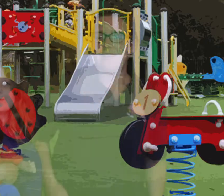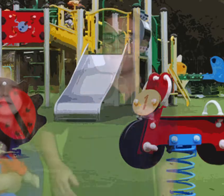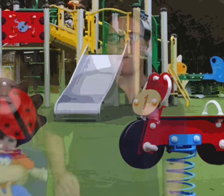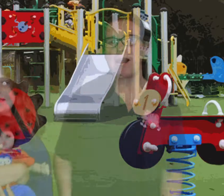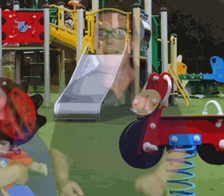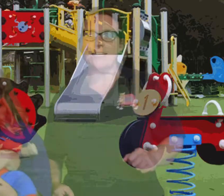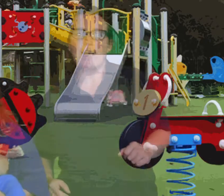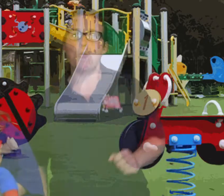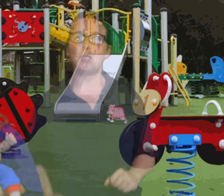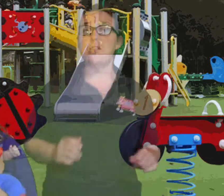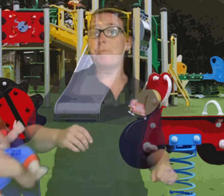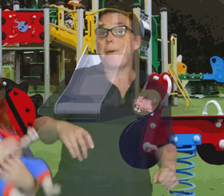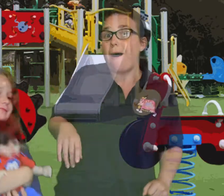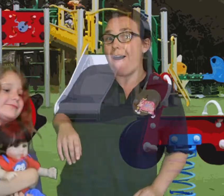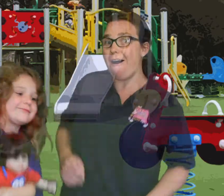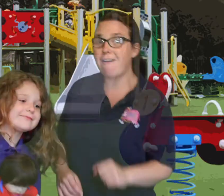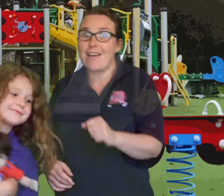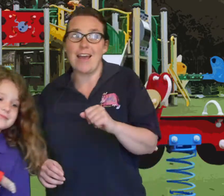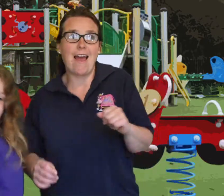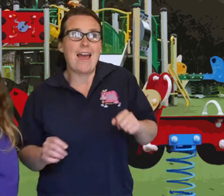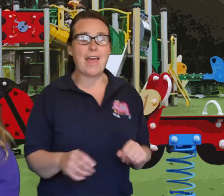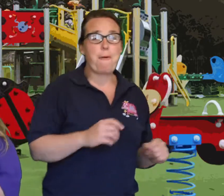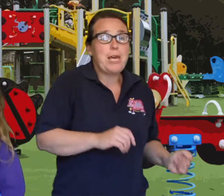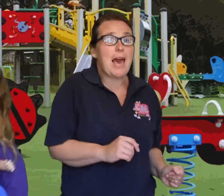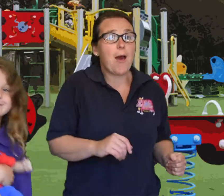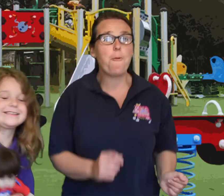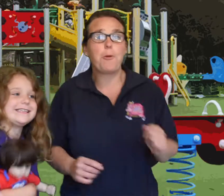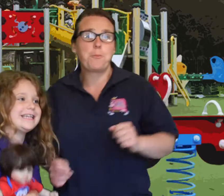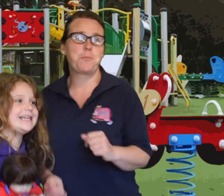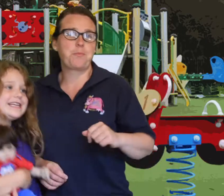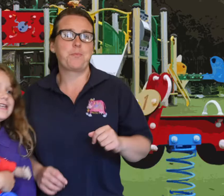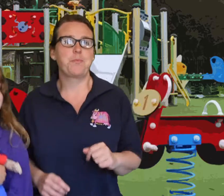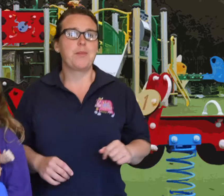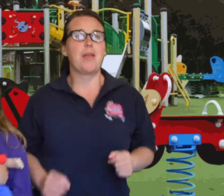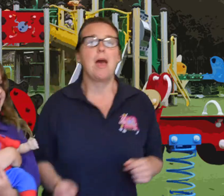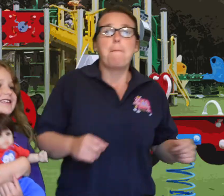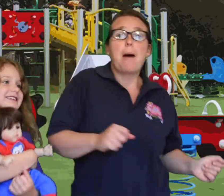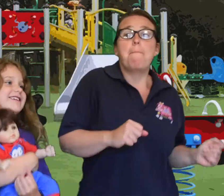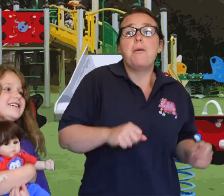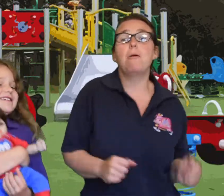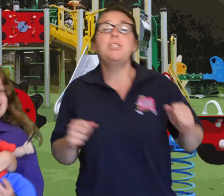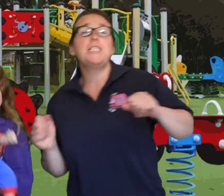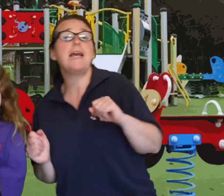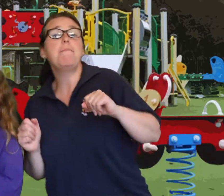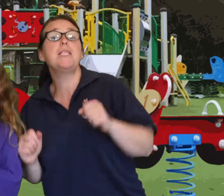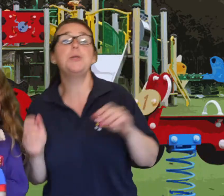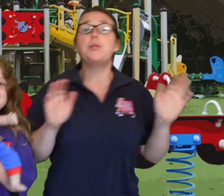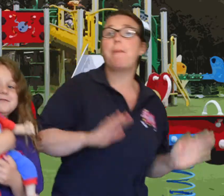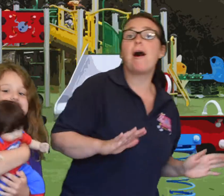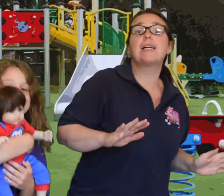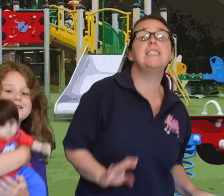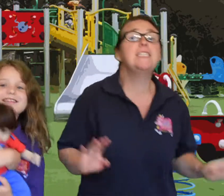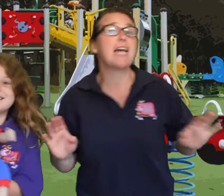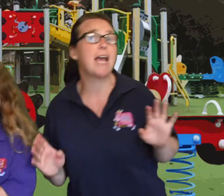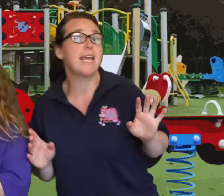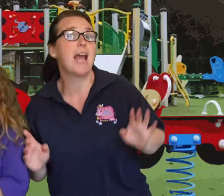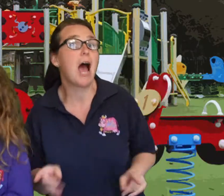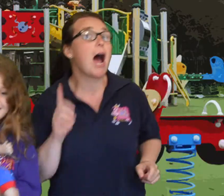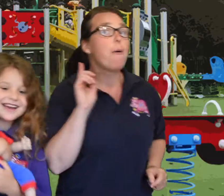Right, everyone, let's go to the park. Here we go. Mummy, won't you take me to the park today? I